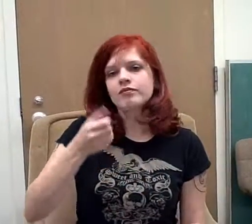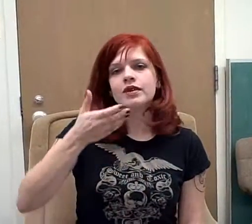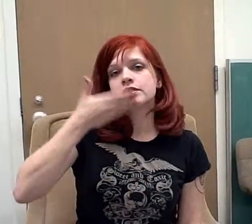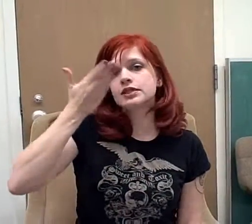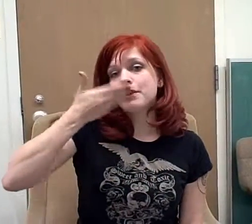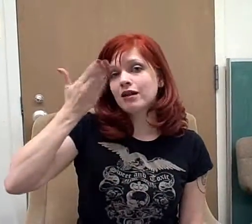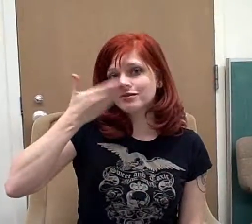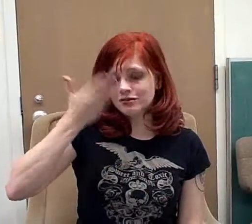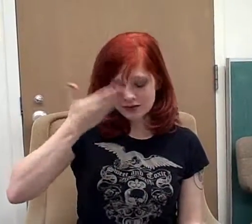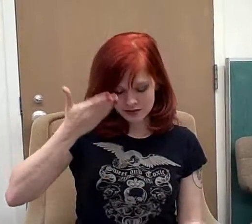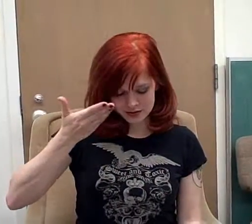Smell.